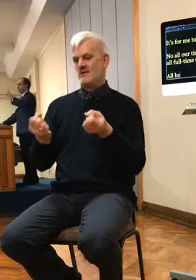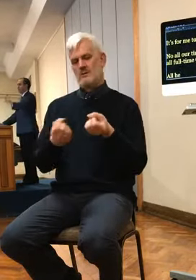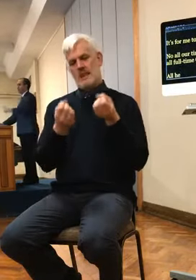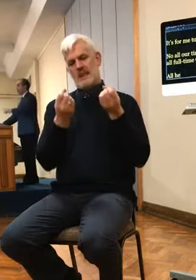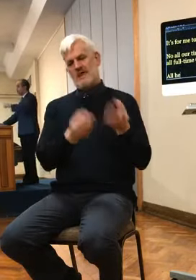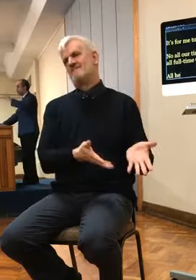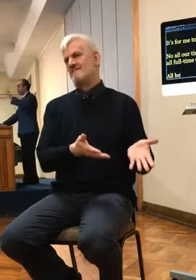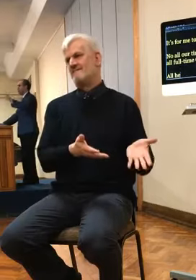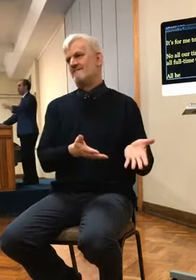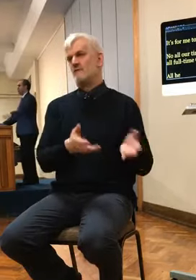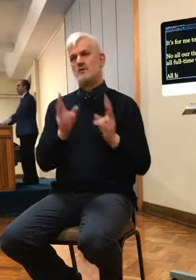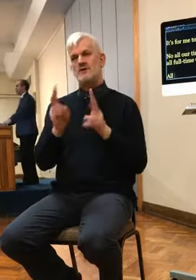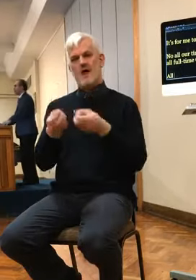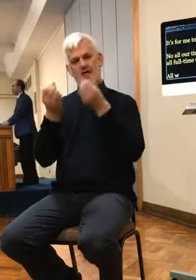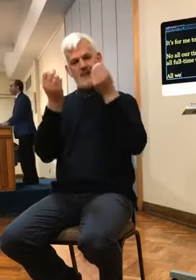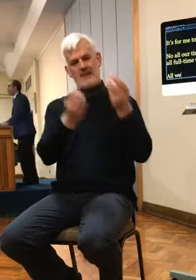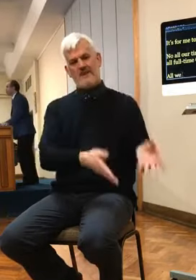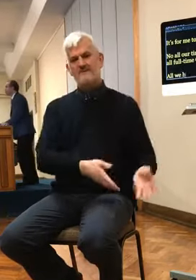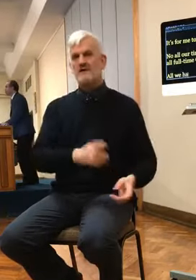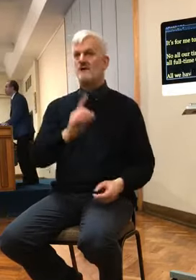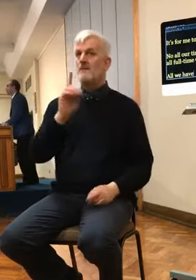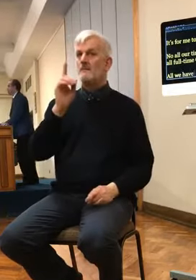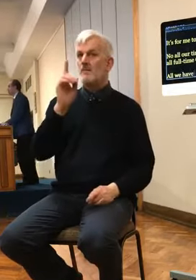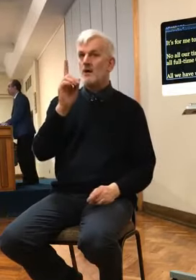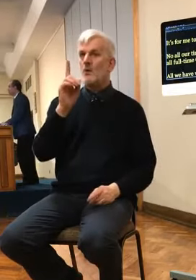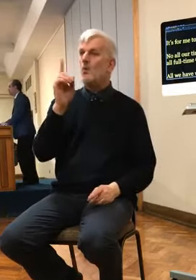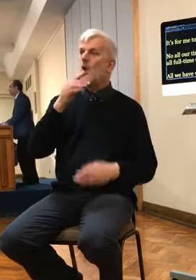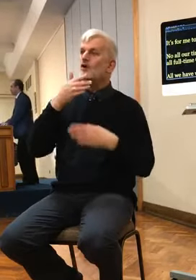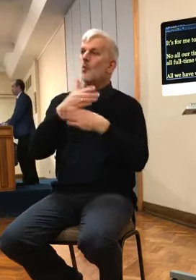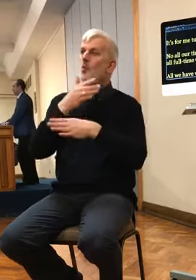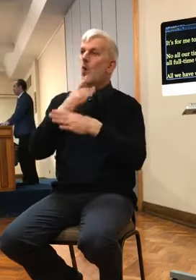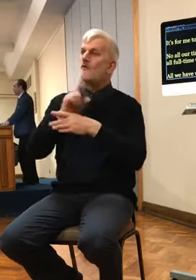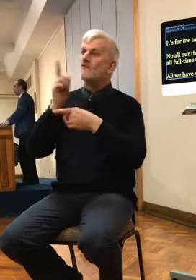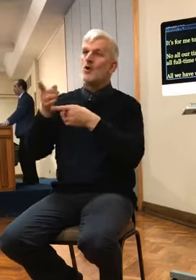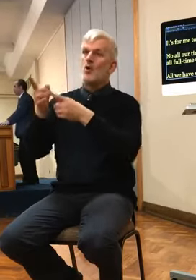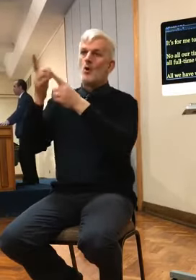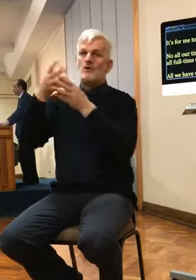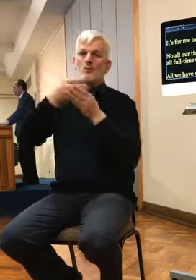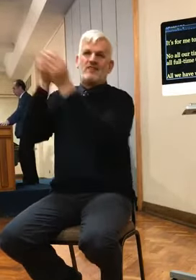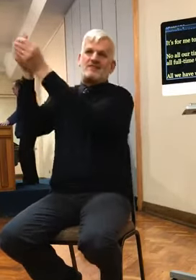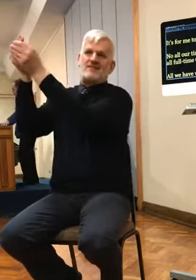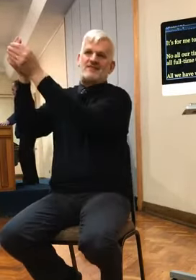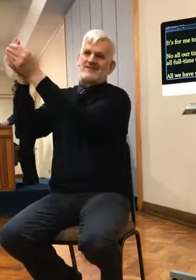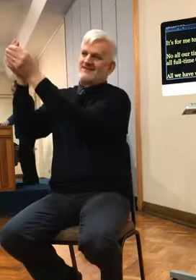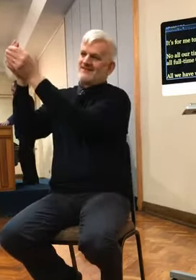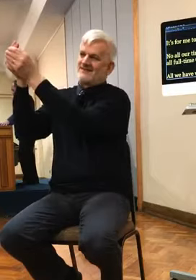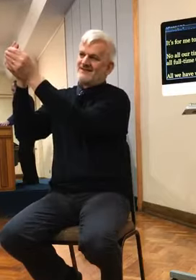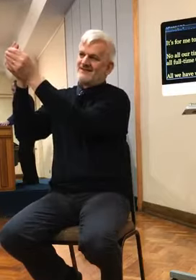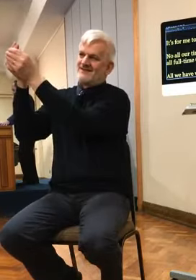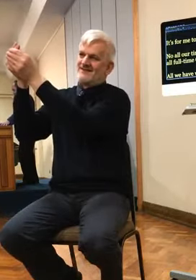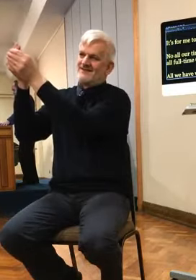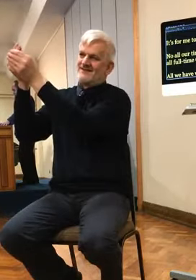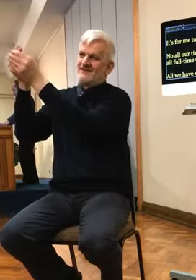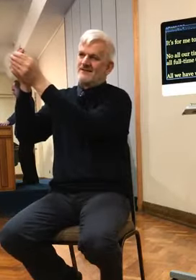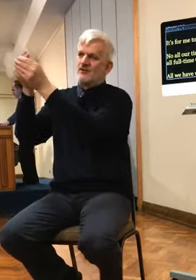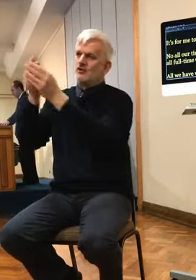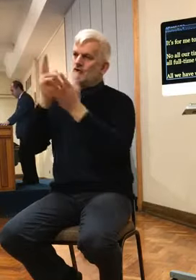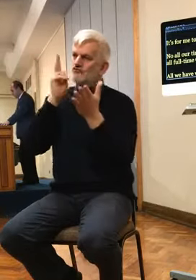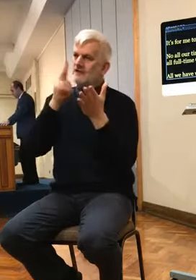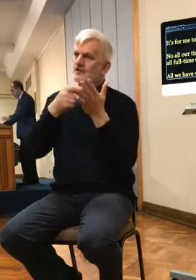forever. You take it with you. Our works will follow us. We read in the book of Revelation.